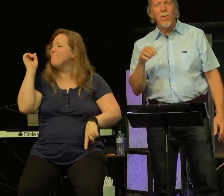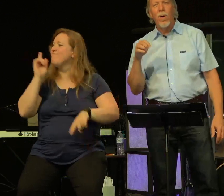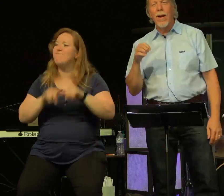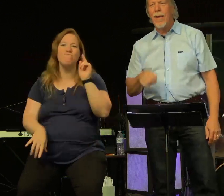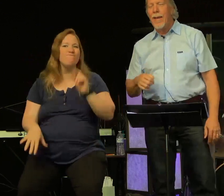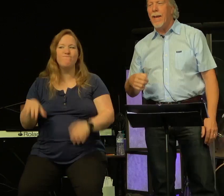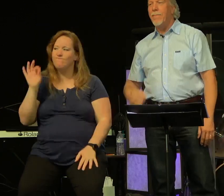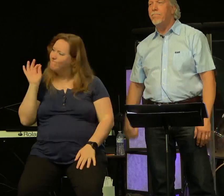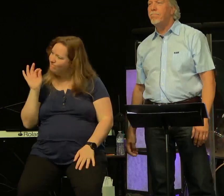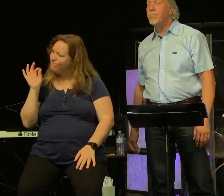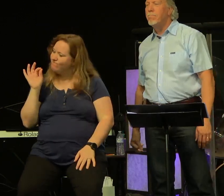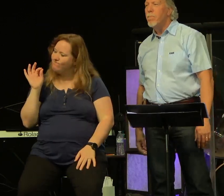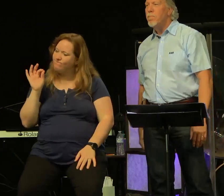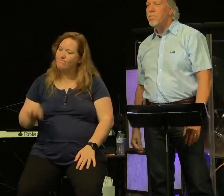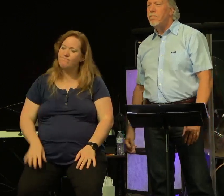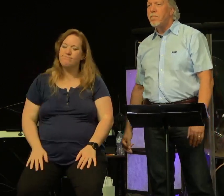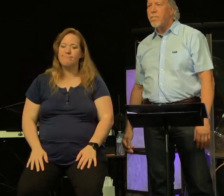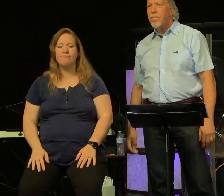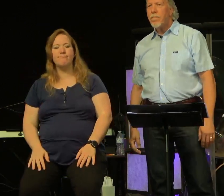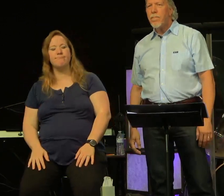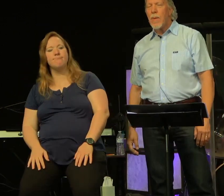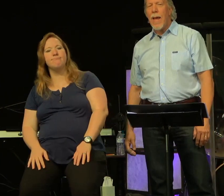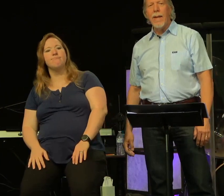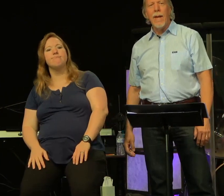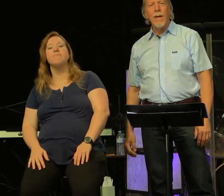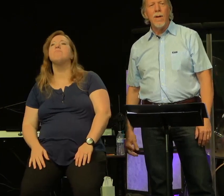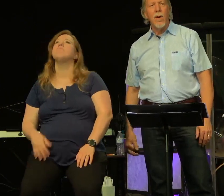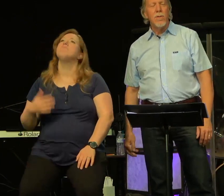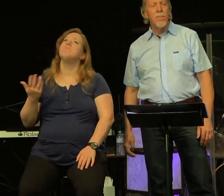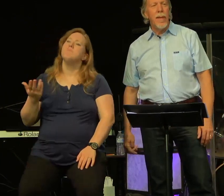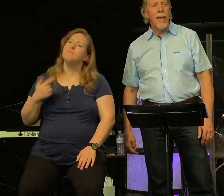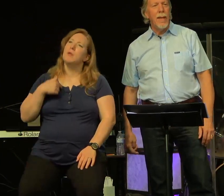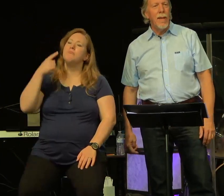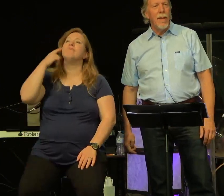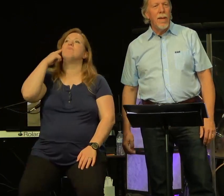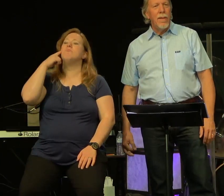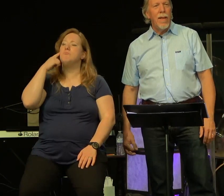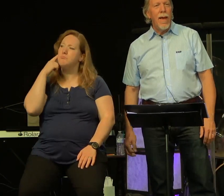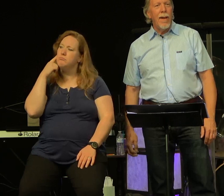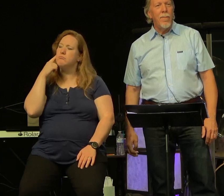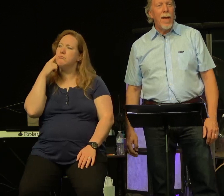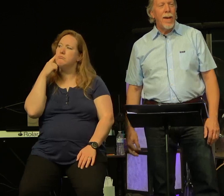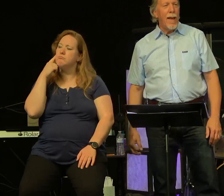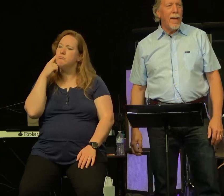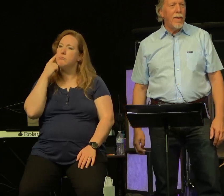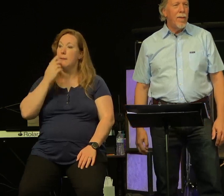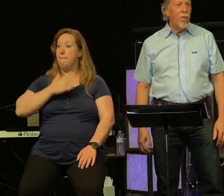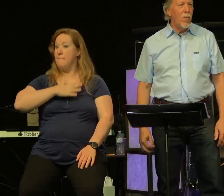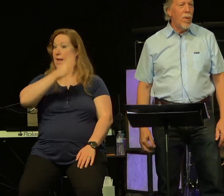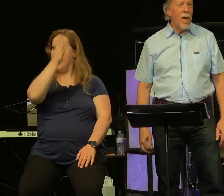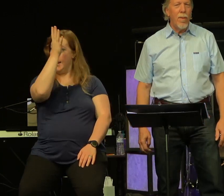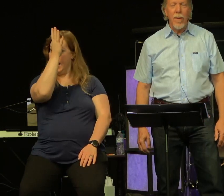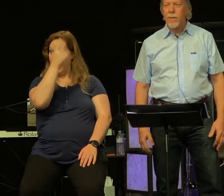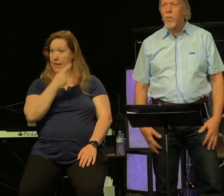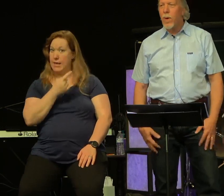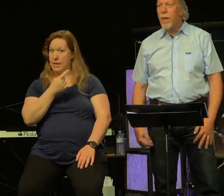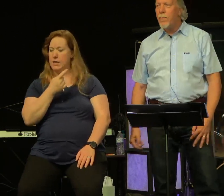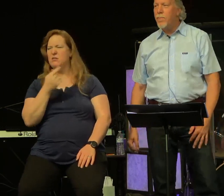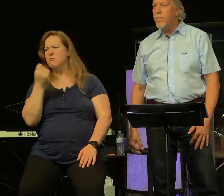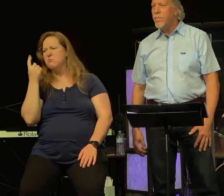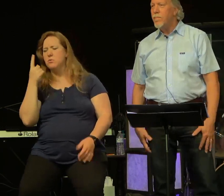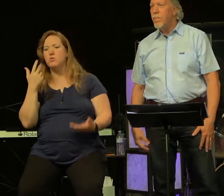find what I needed. And then it occurred to me that my daddy, who passed